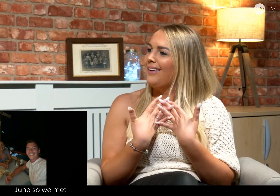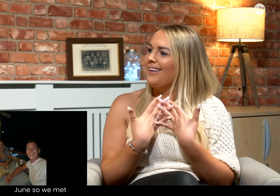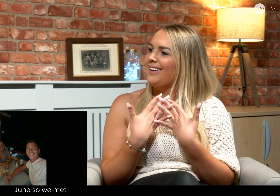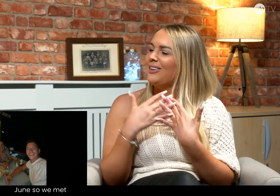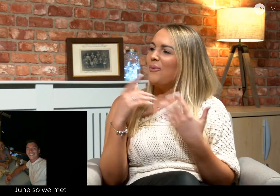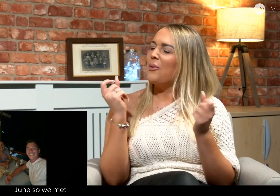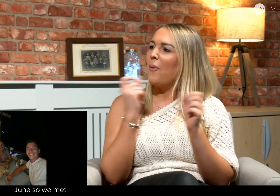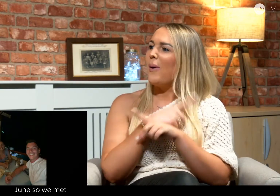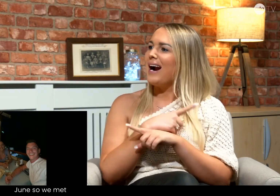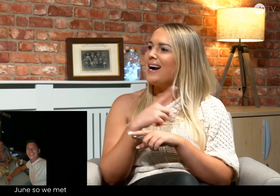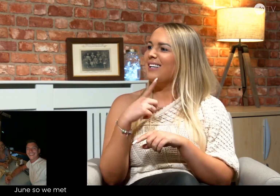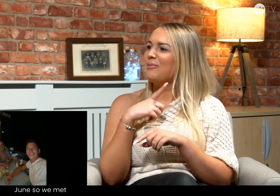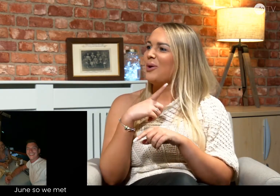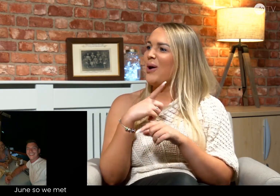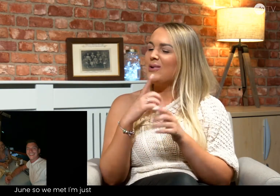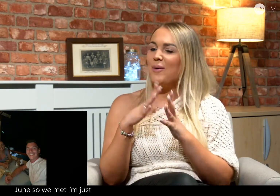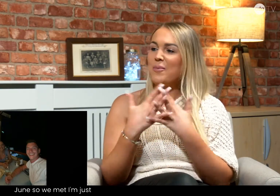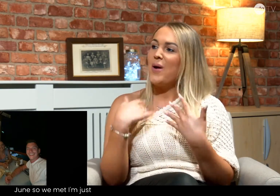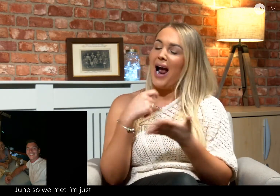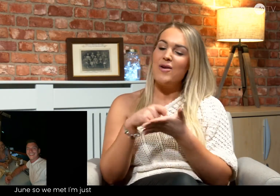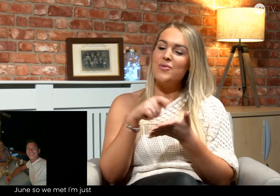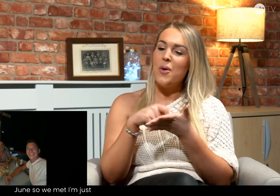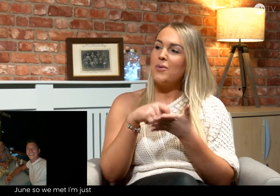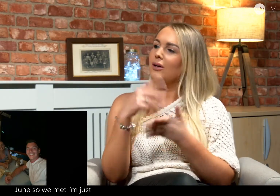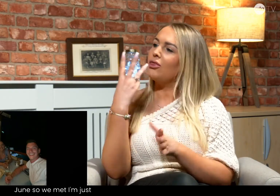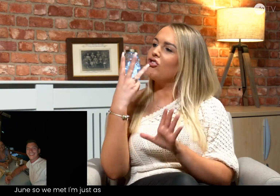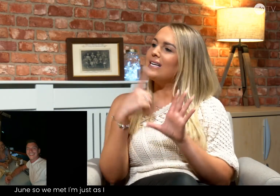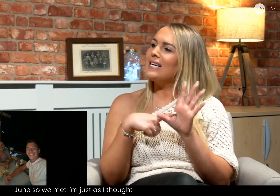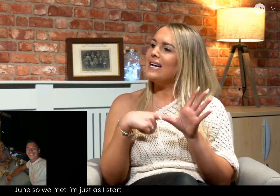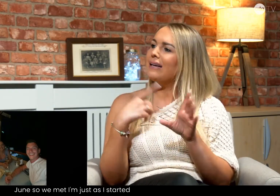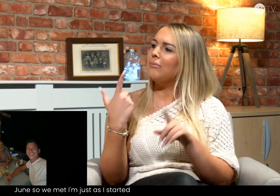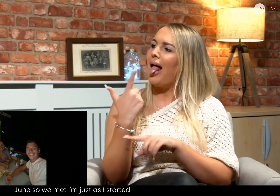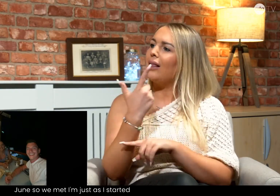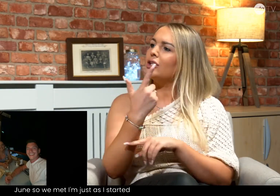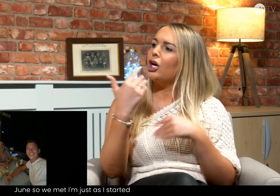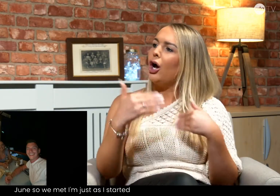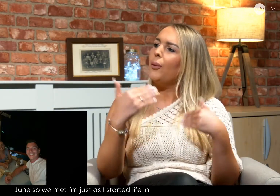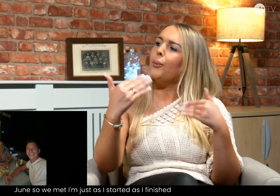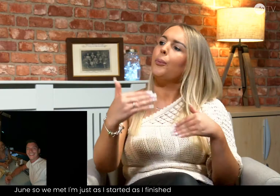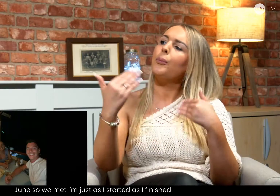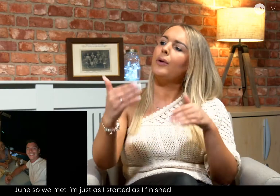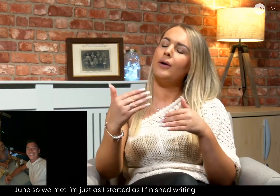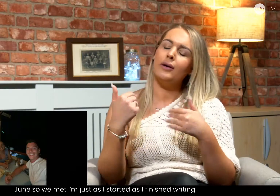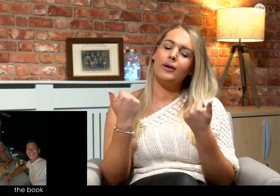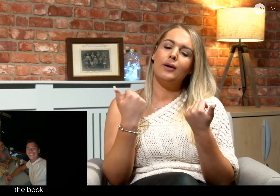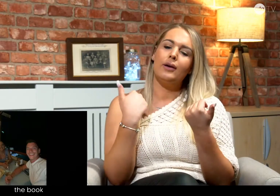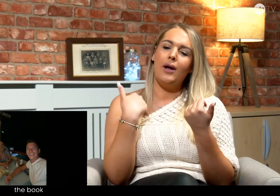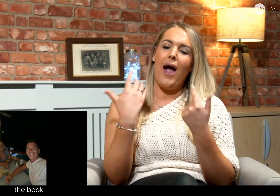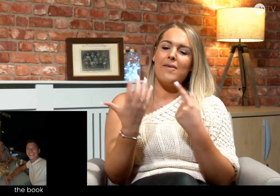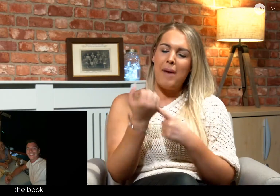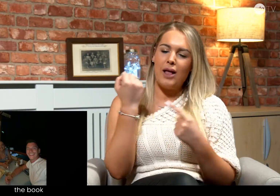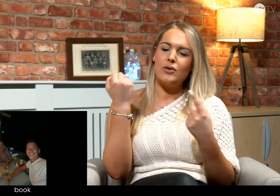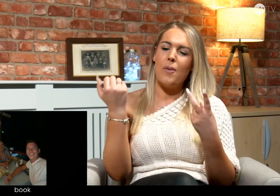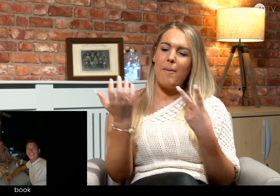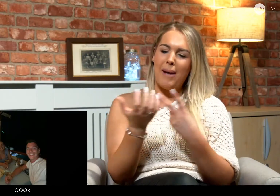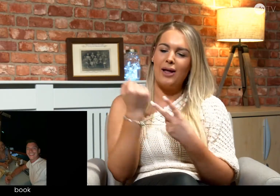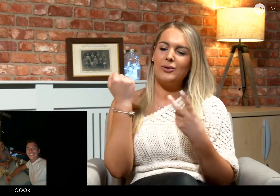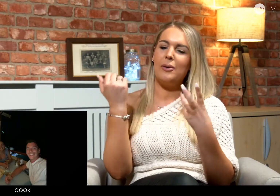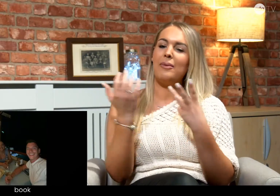just as I finished writing the book. I'd spent 3 years and I'd going through all